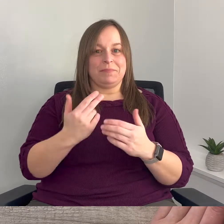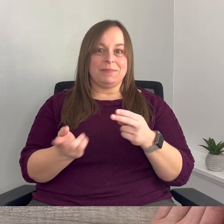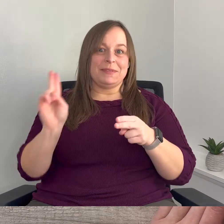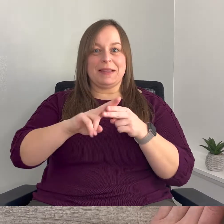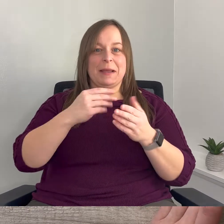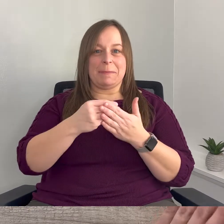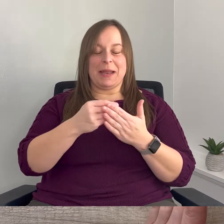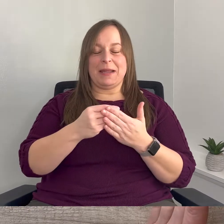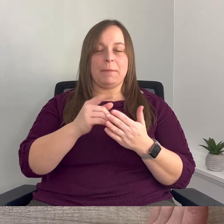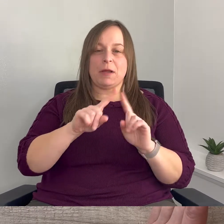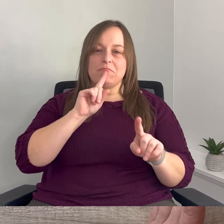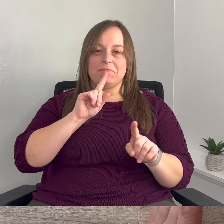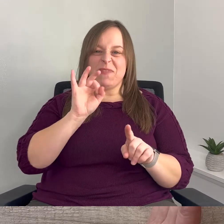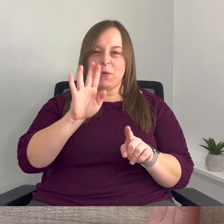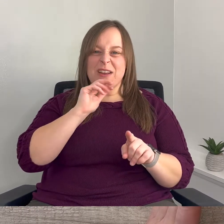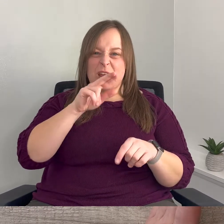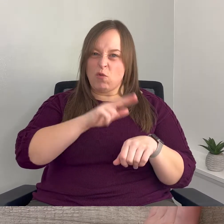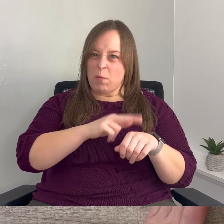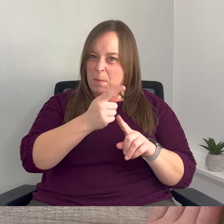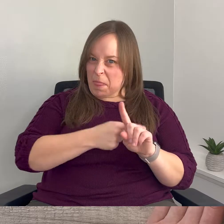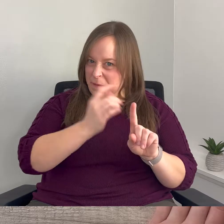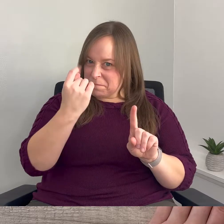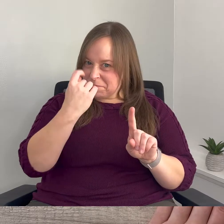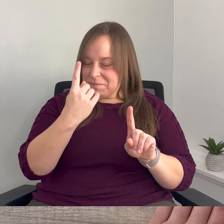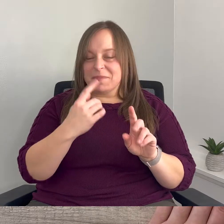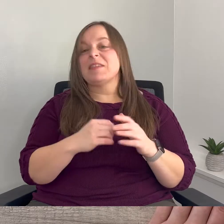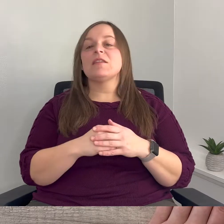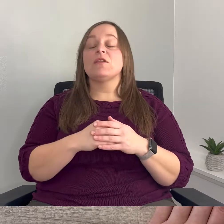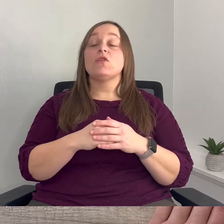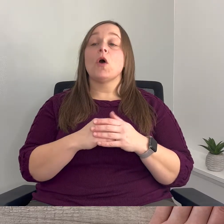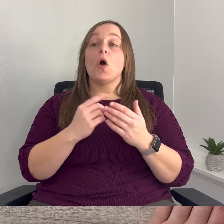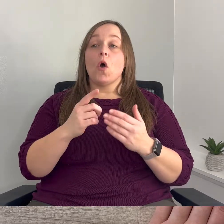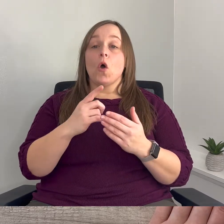lot, but February was not a normal month.